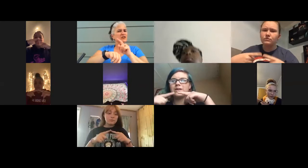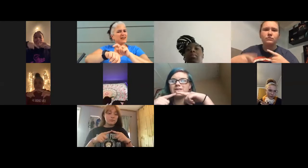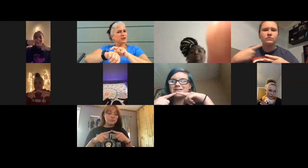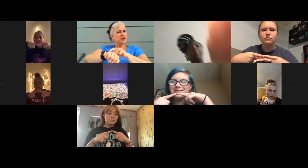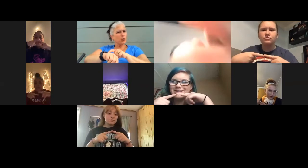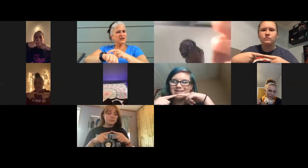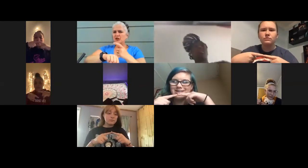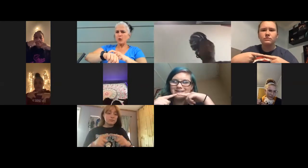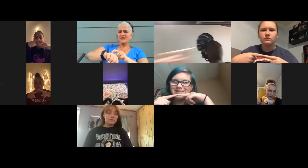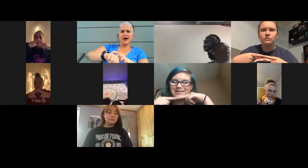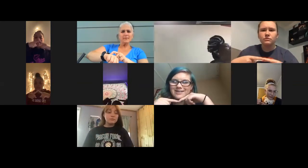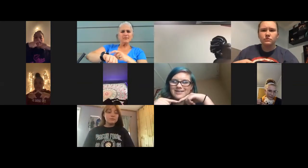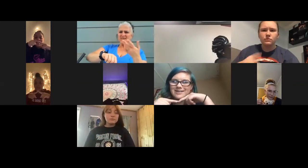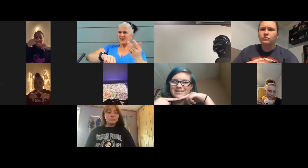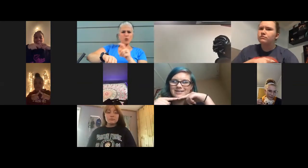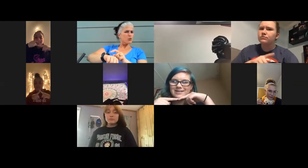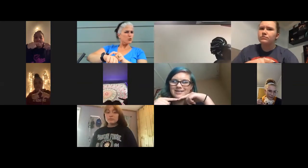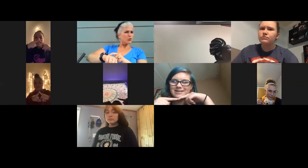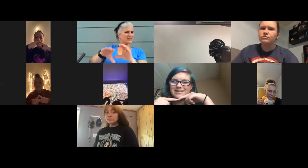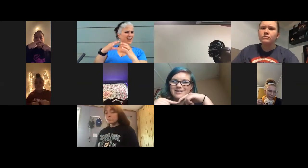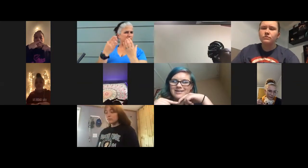Usually you just kind of look at your watch and go, what time?